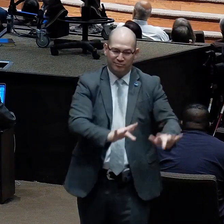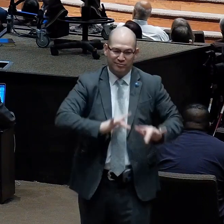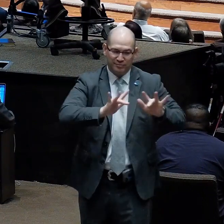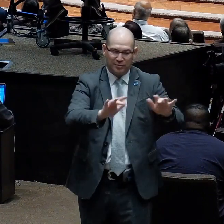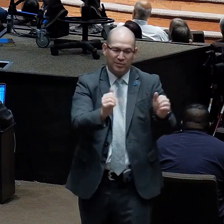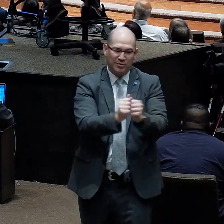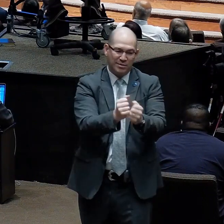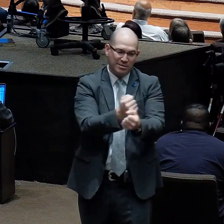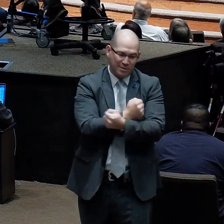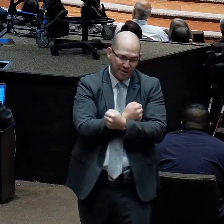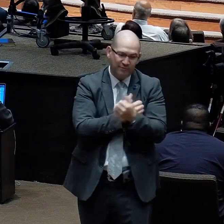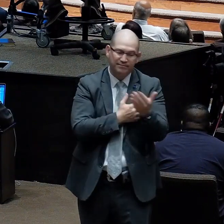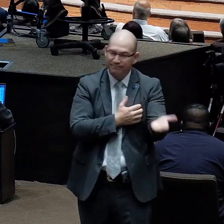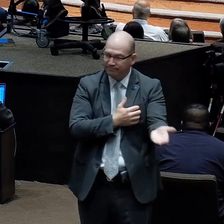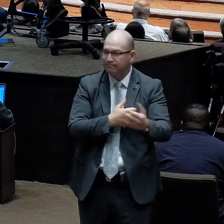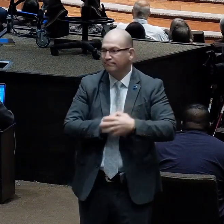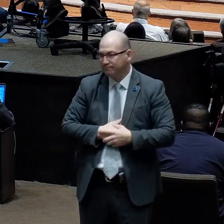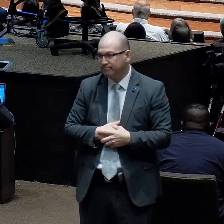Mercy and love.